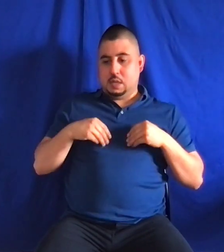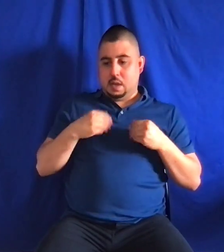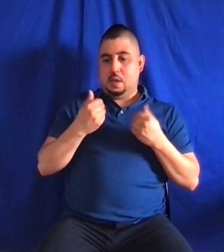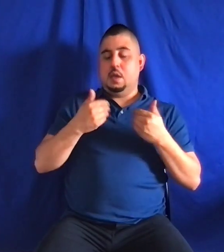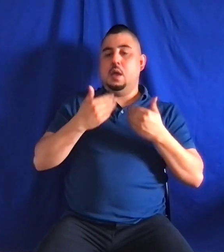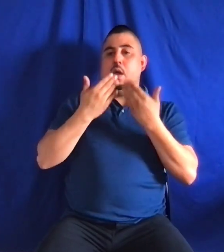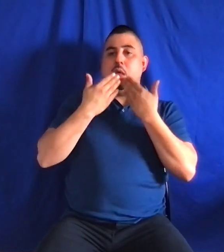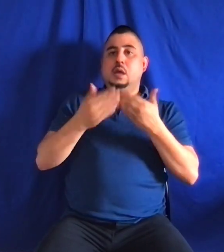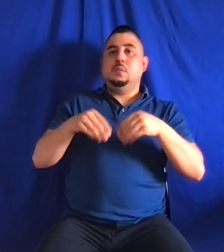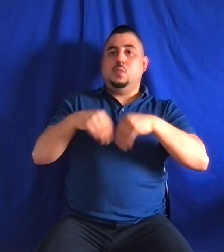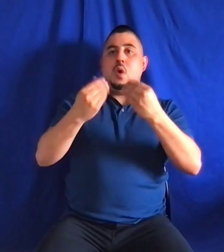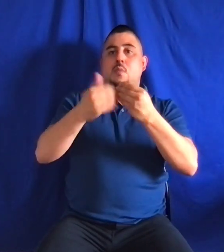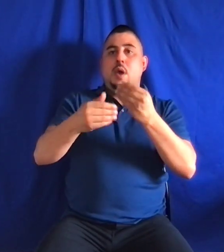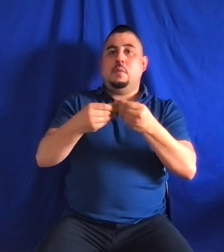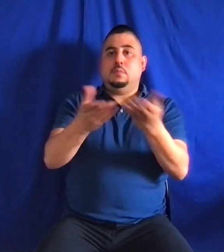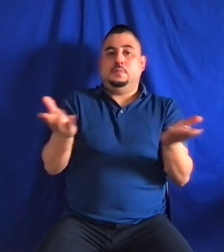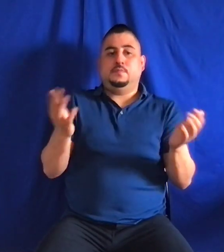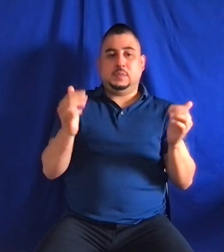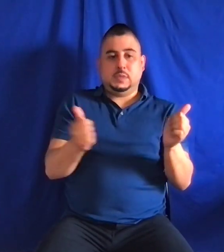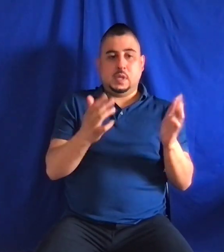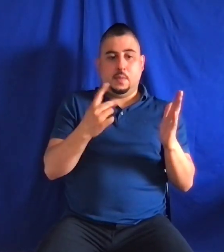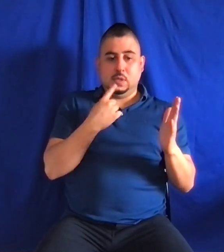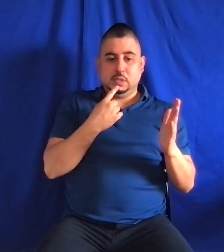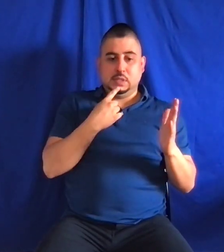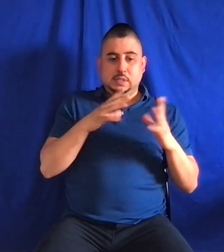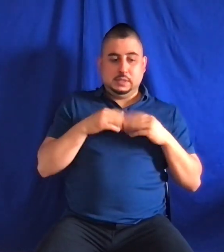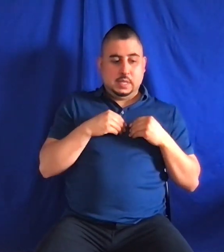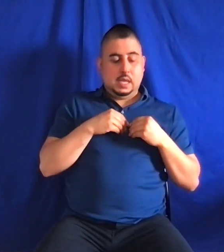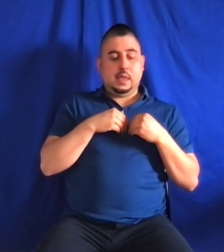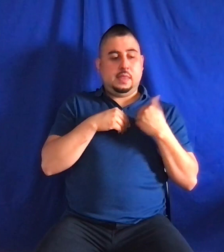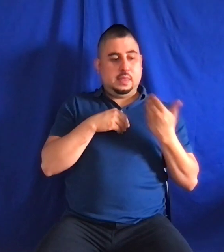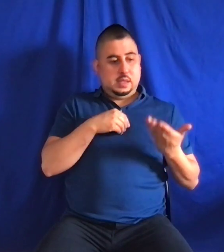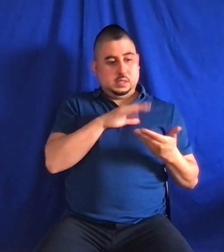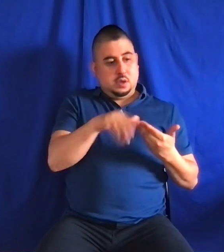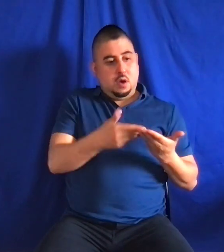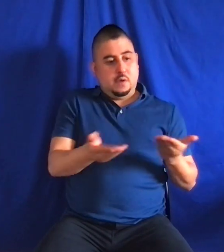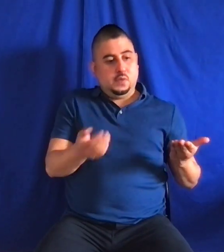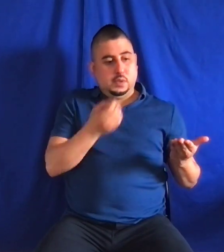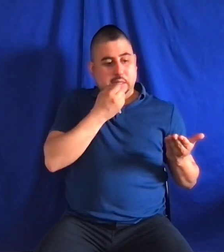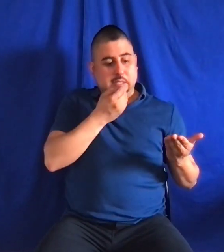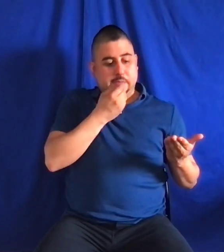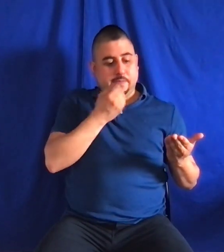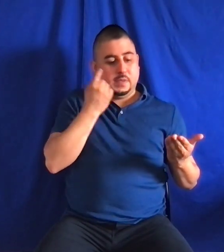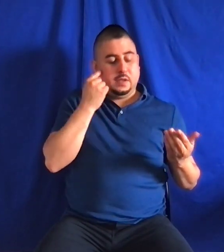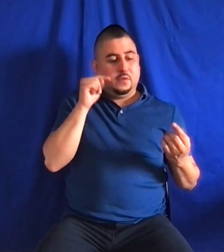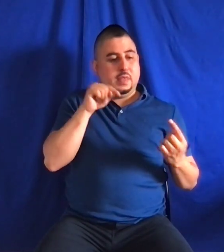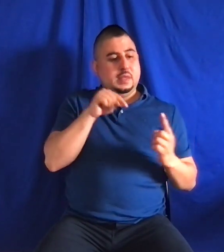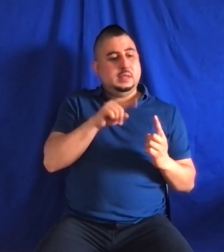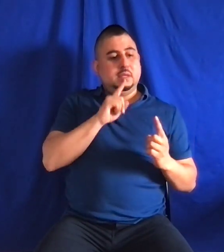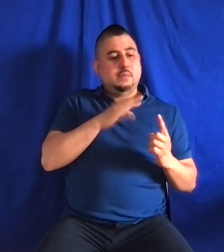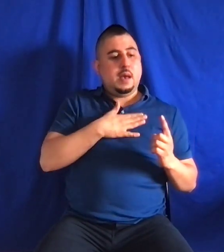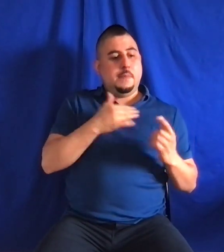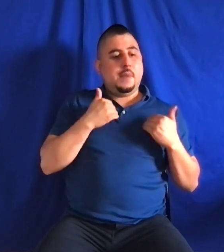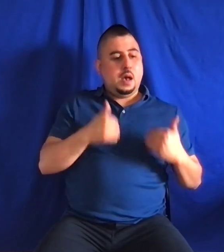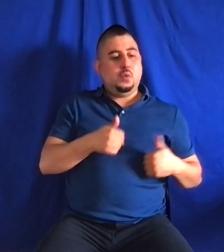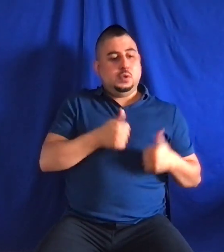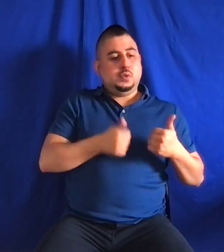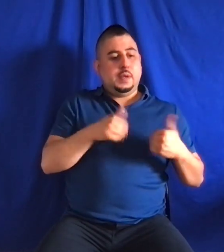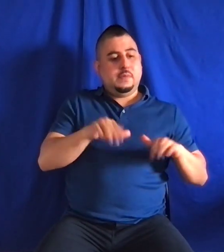broke it and gave it to his disciples, saying, "Take this, all of you, and eat of it, for this is my body, which will be given up for